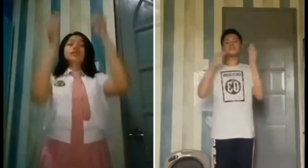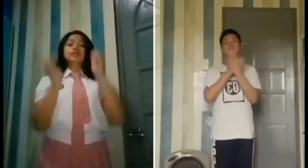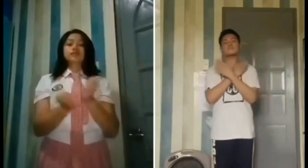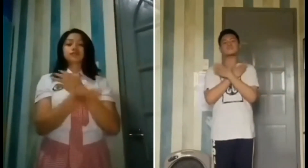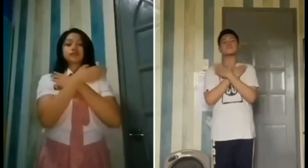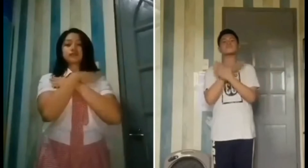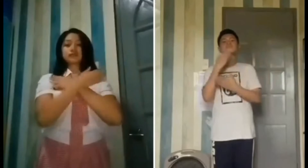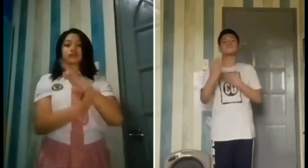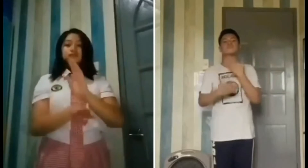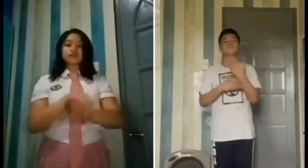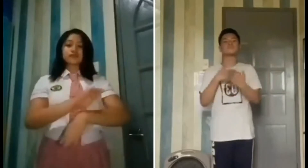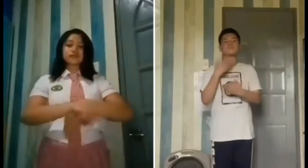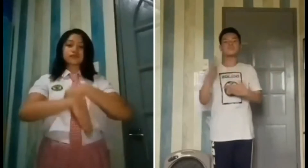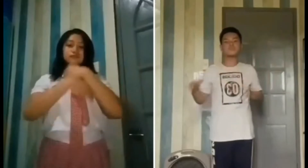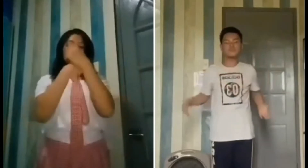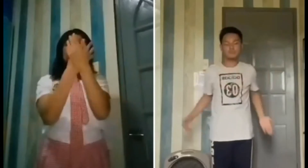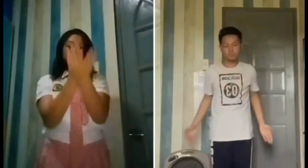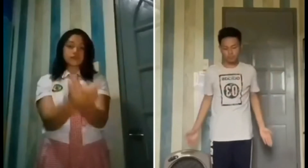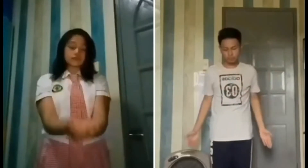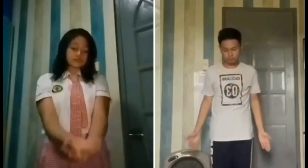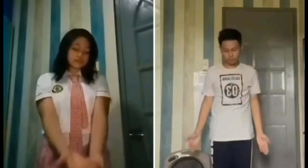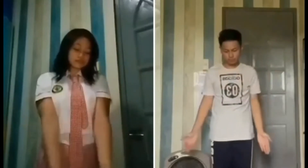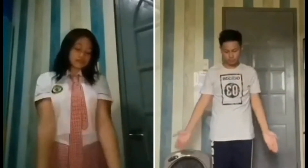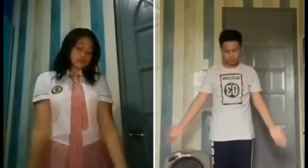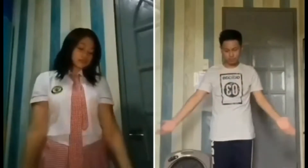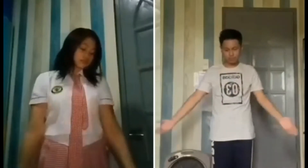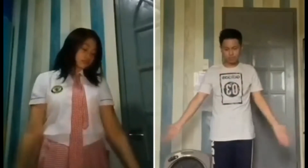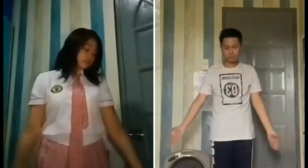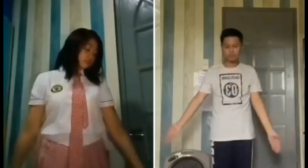Lord. It's to know and love and serve the Lord.